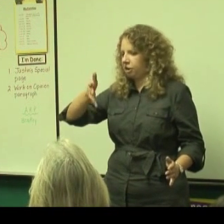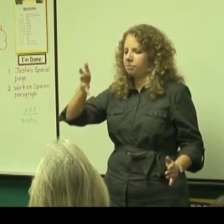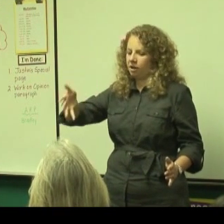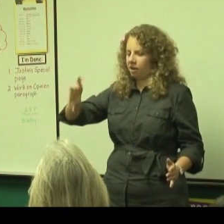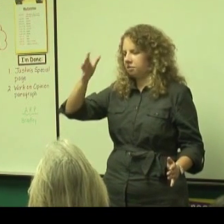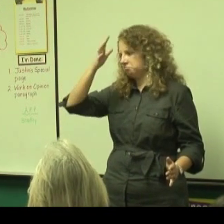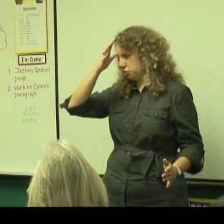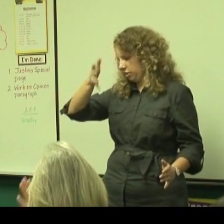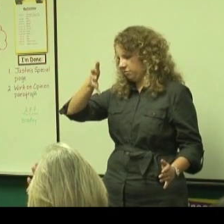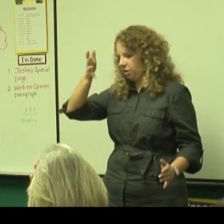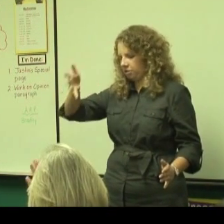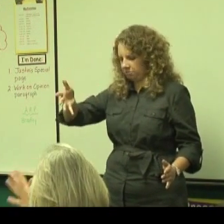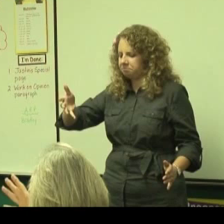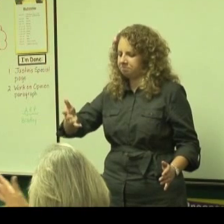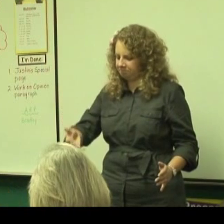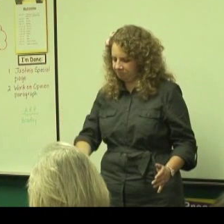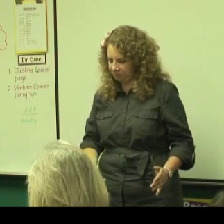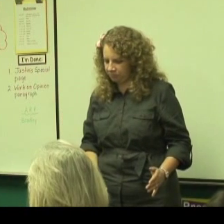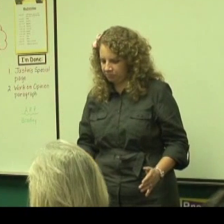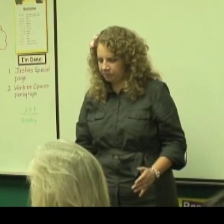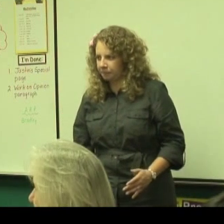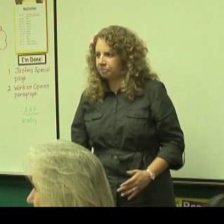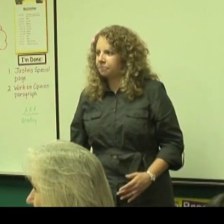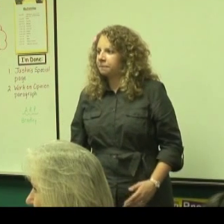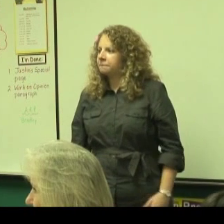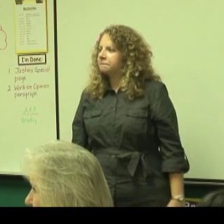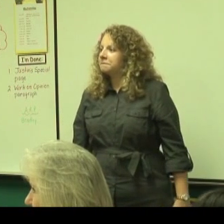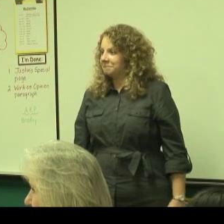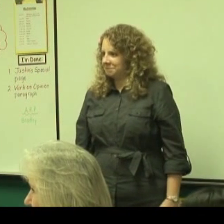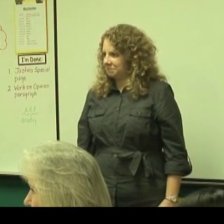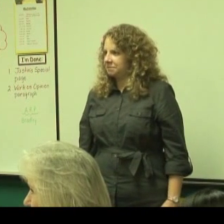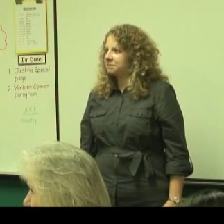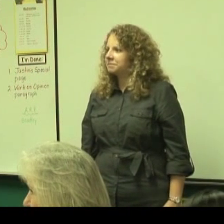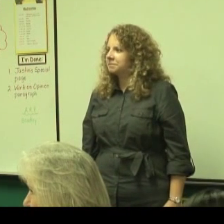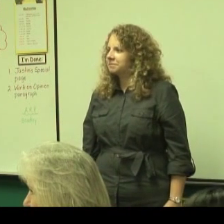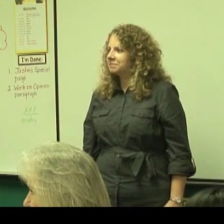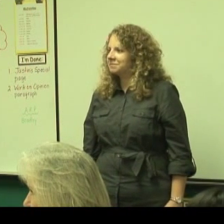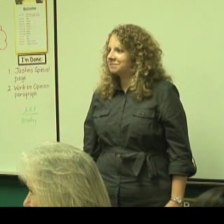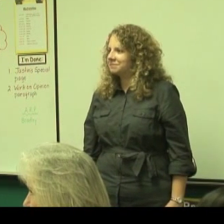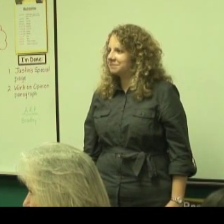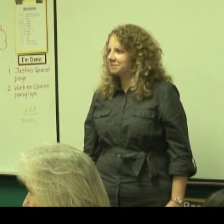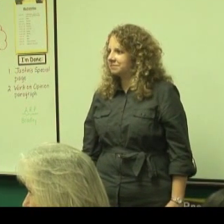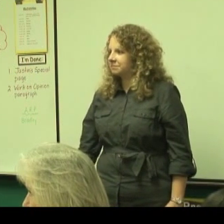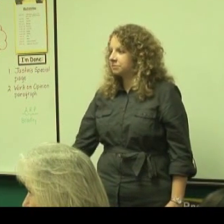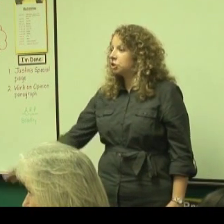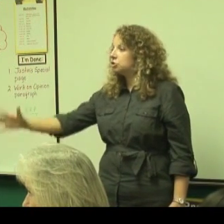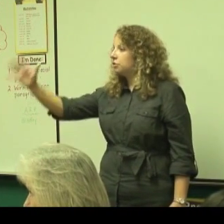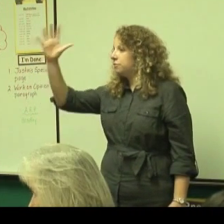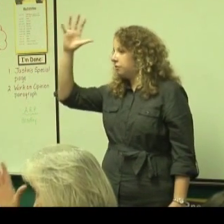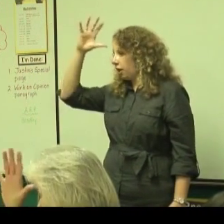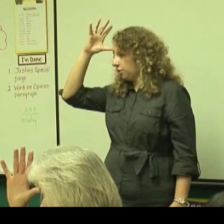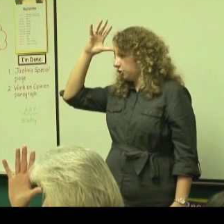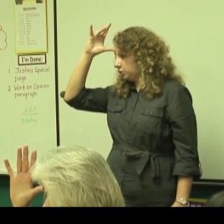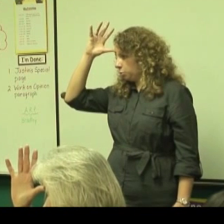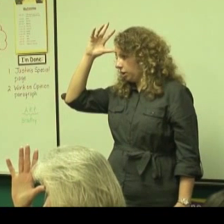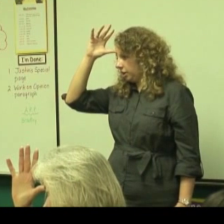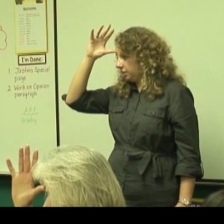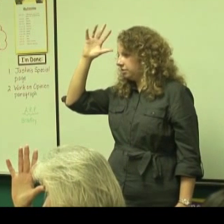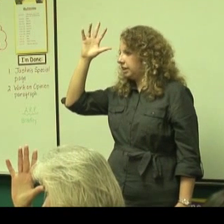Grandpa, grandfather. Okay, so father father is. So father is one, and